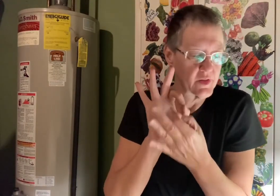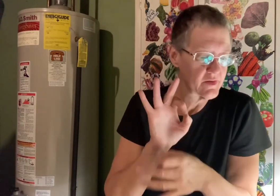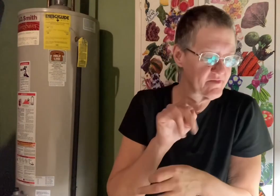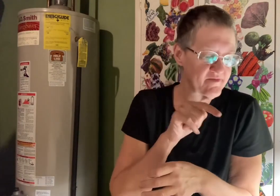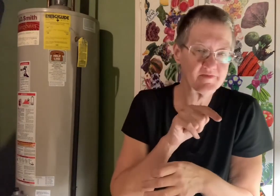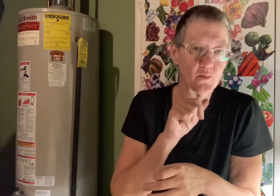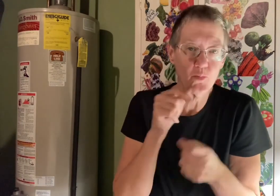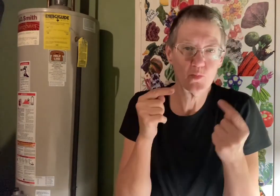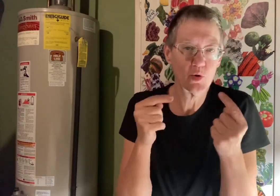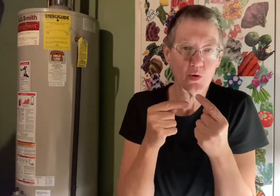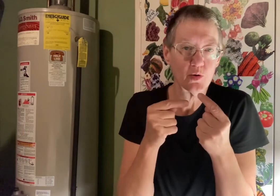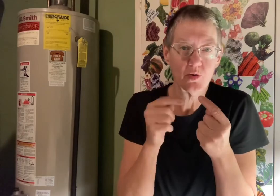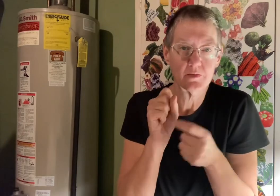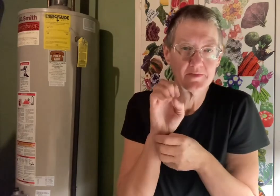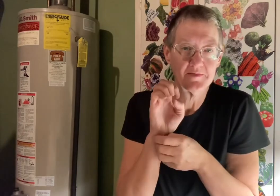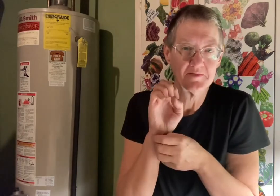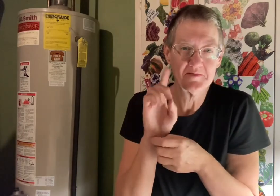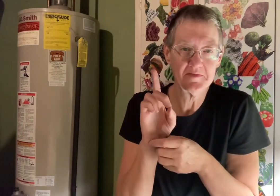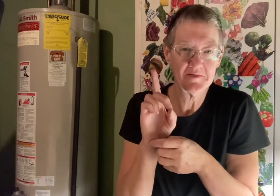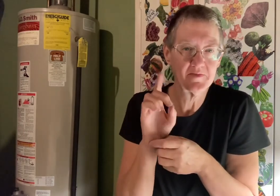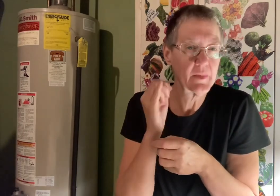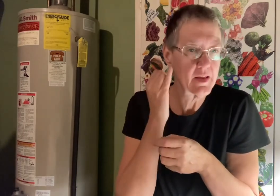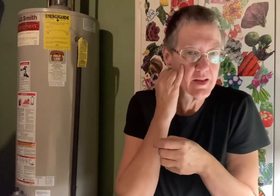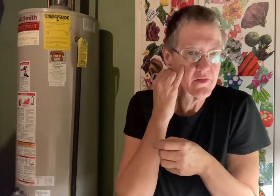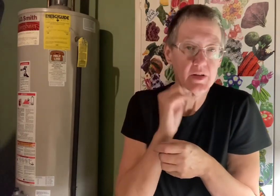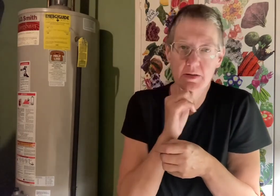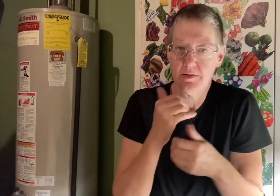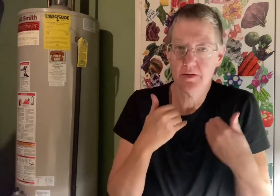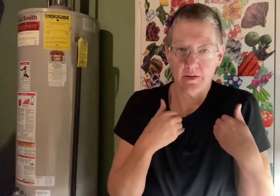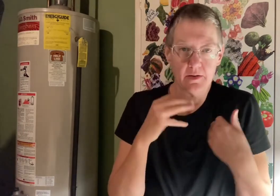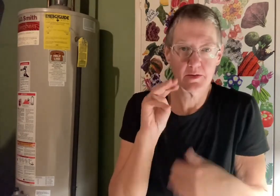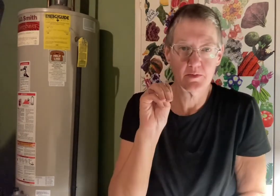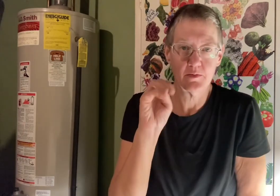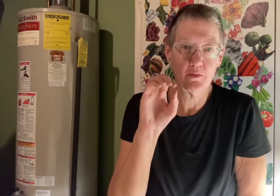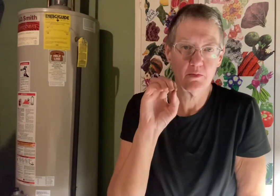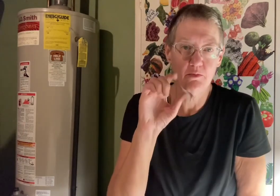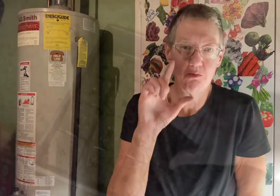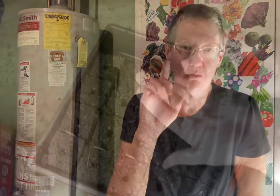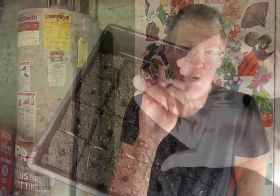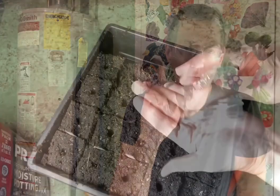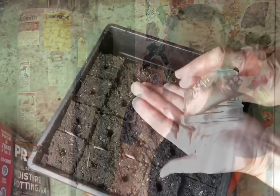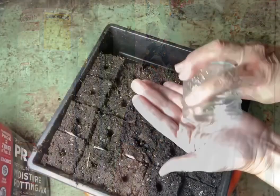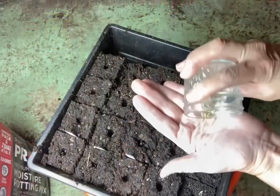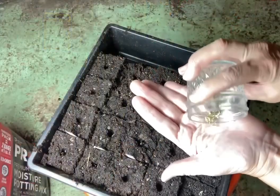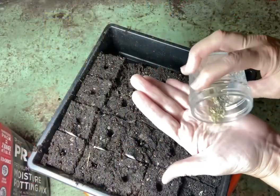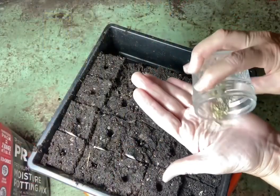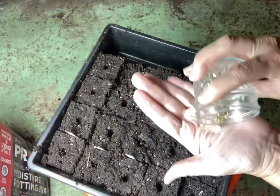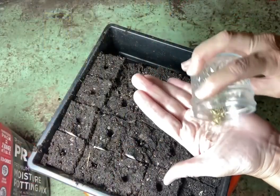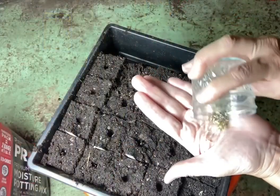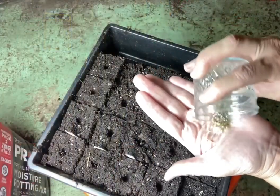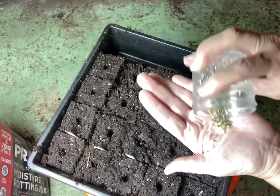perfectly clean my seeds, and this isn't going to hurt the seeds. Just make sure there's not any mold.